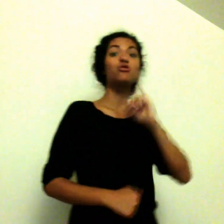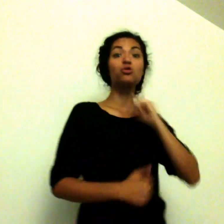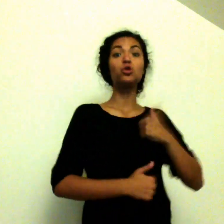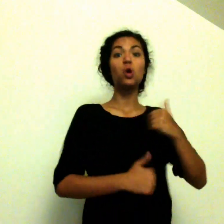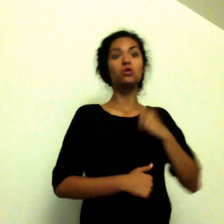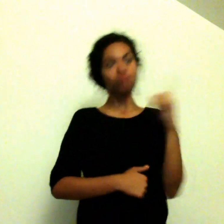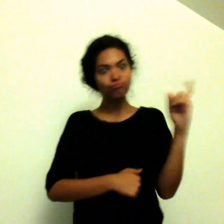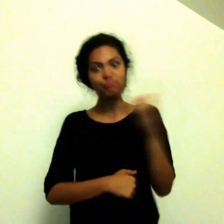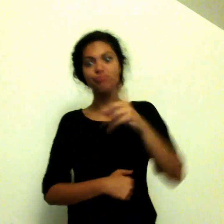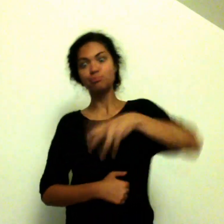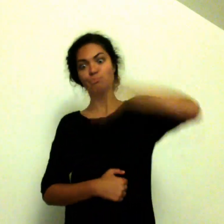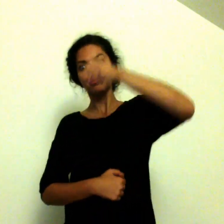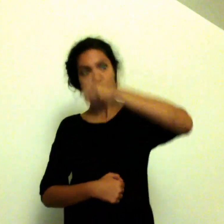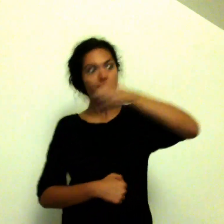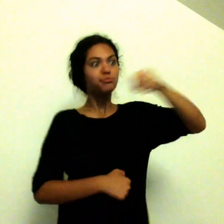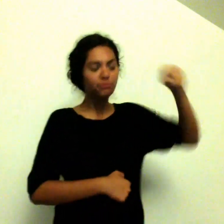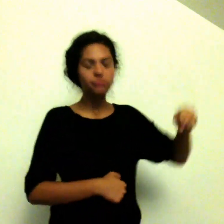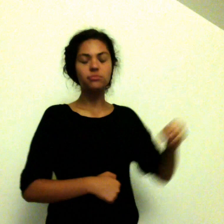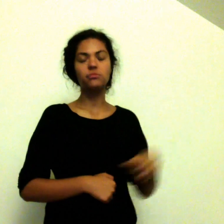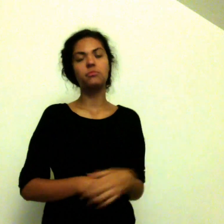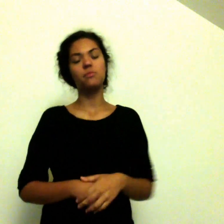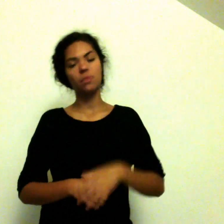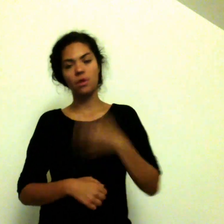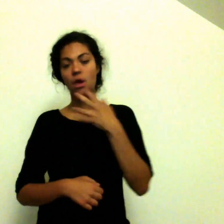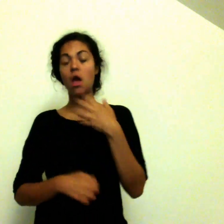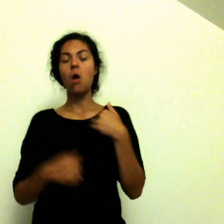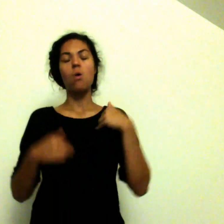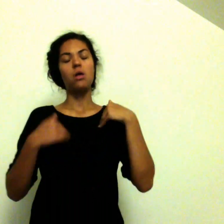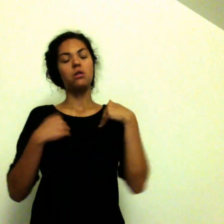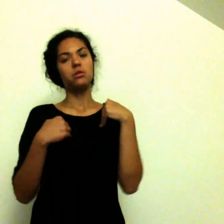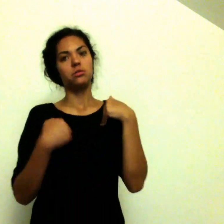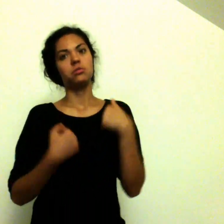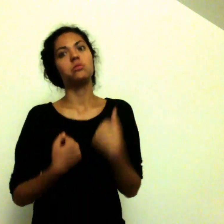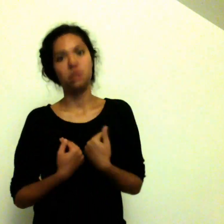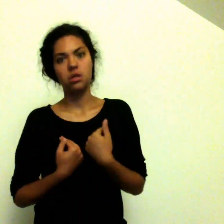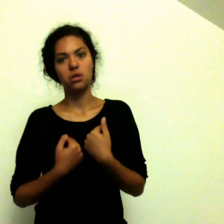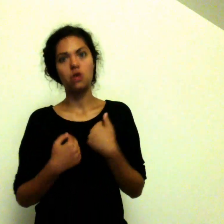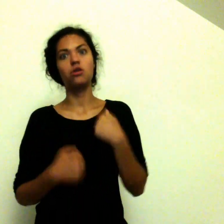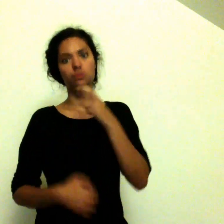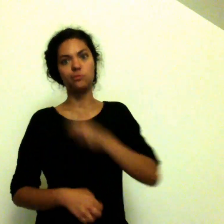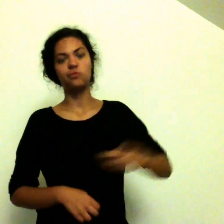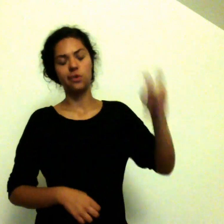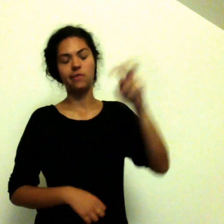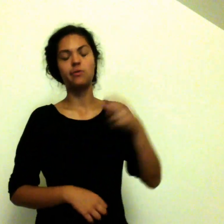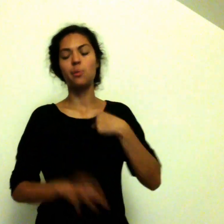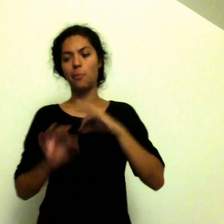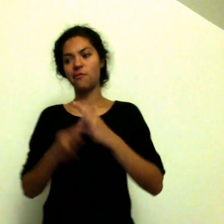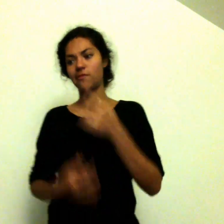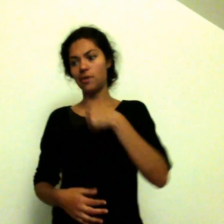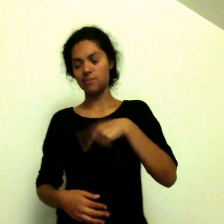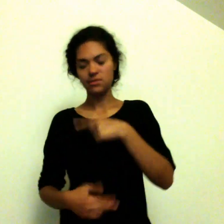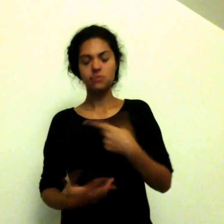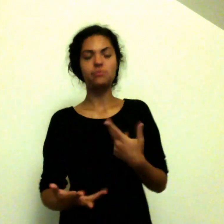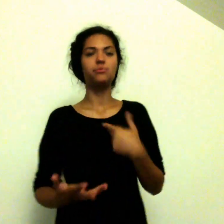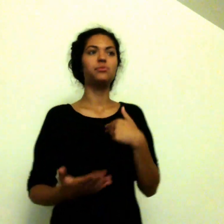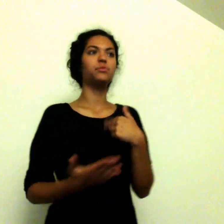now Sarah was about to be, for the first time, surrounded by machine gun-toting soldiers. And we walked into